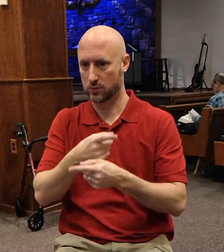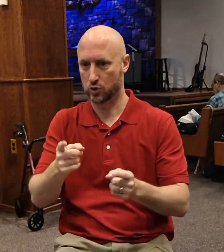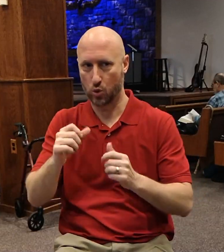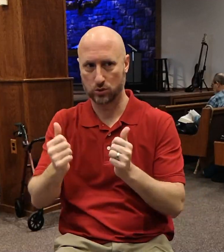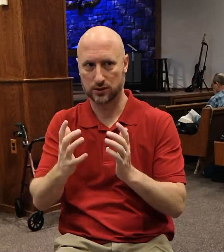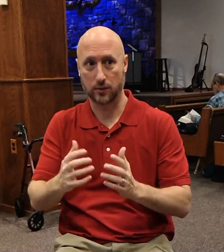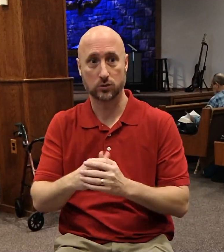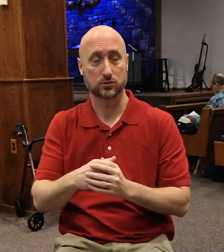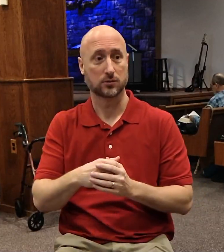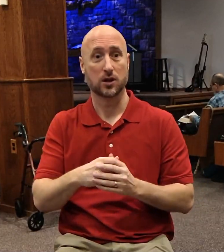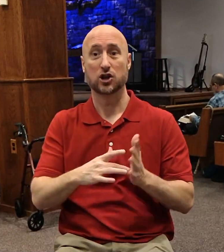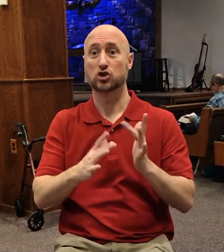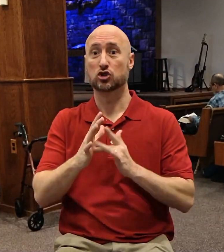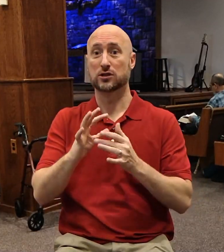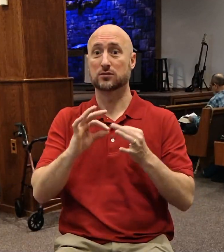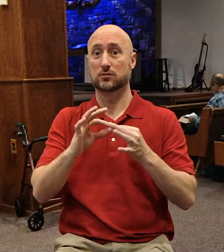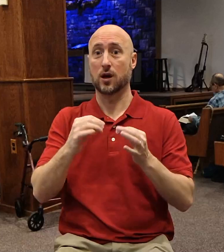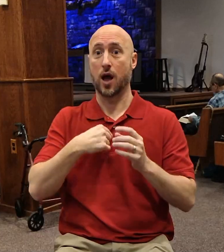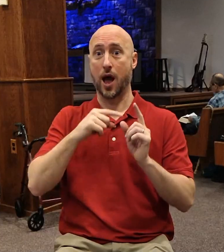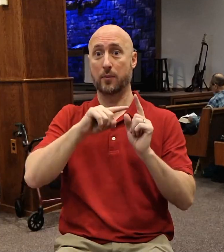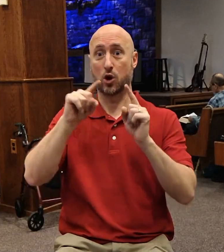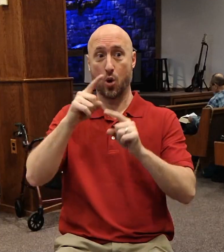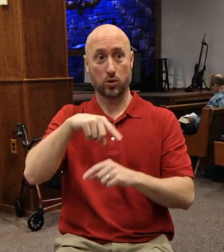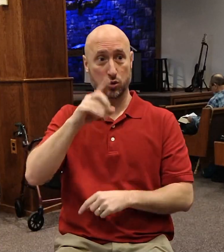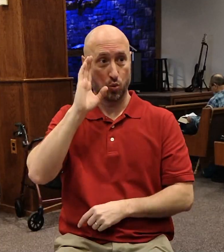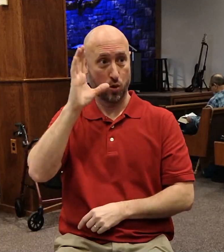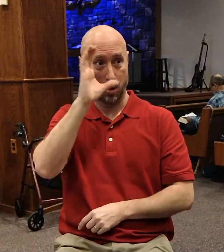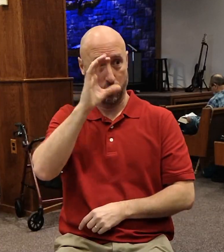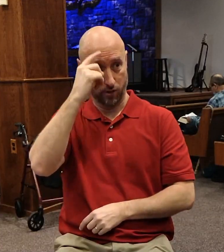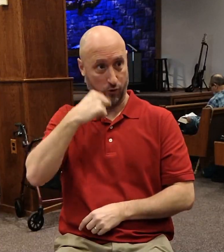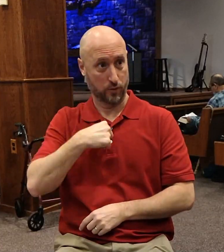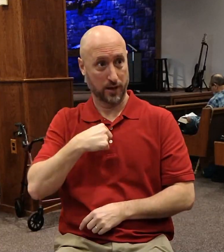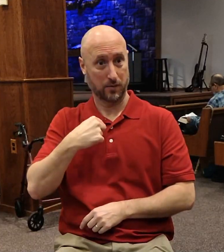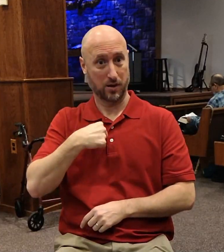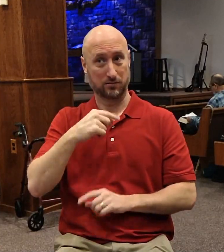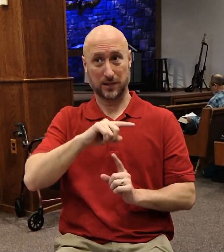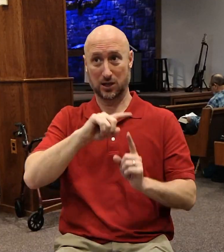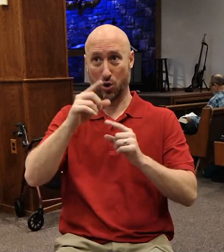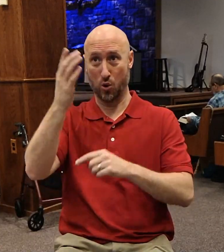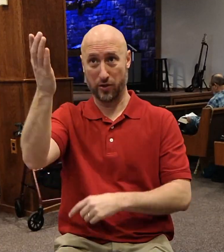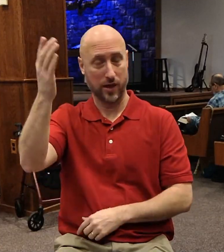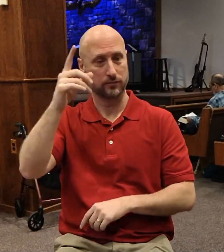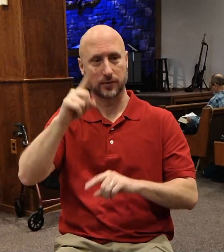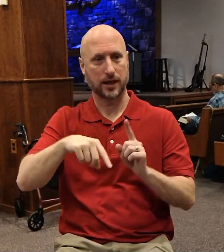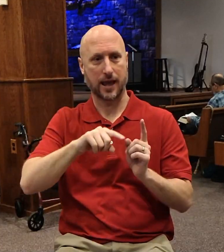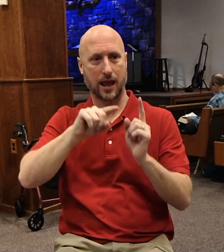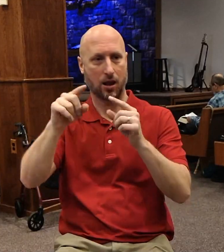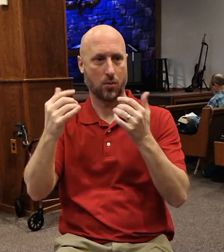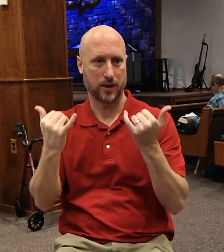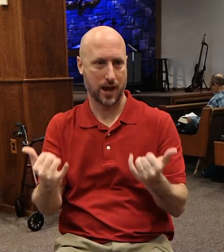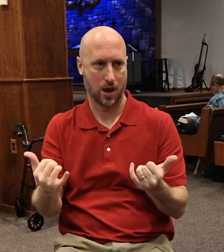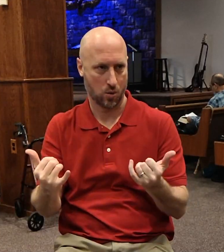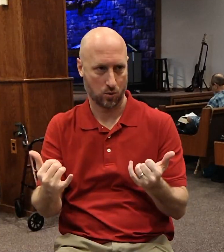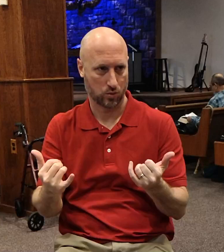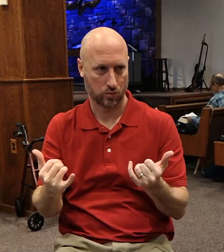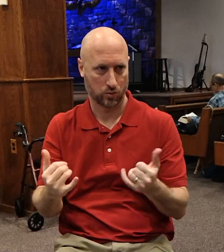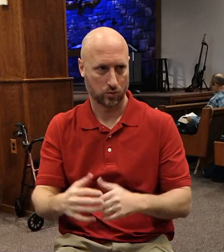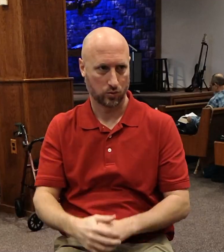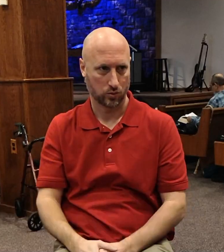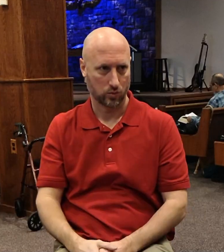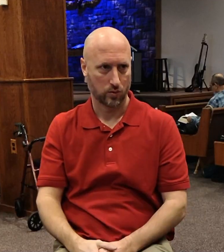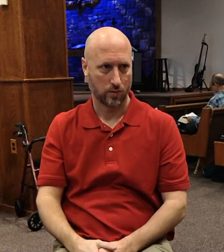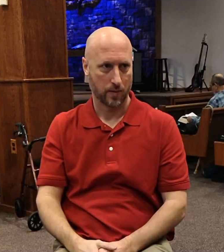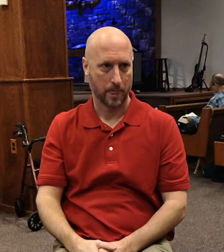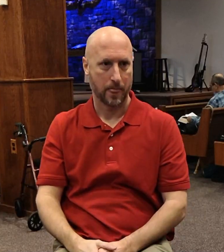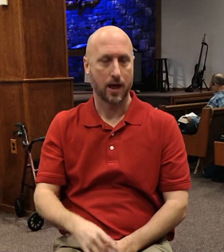I'm going. I know you're going to seek me. But where I'm going, you can't come now. There's a pathway that goes through